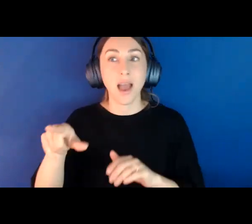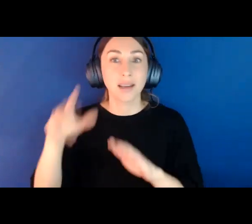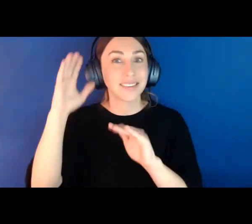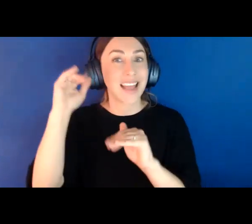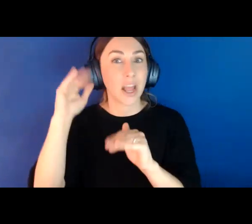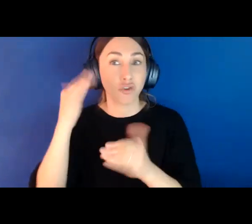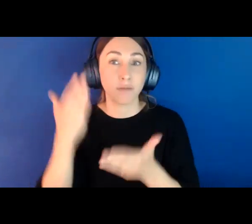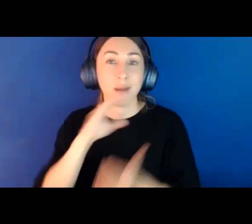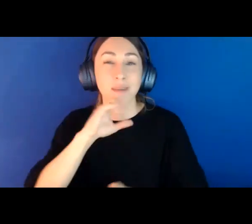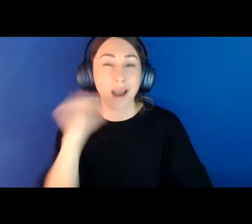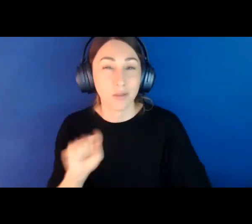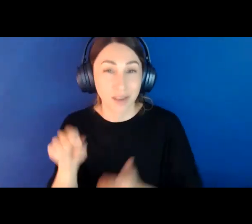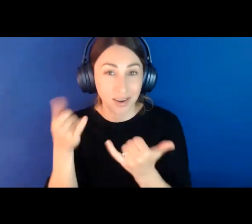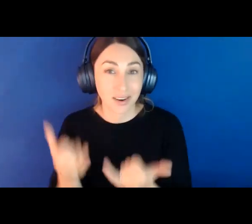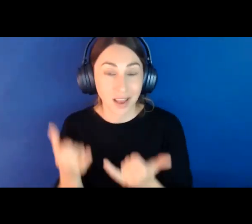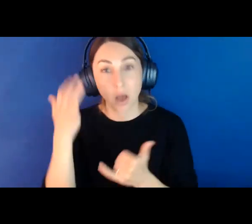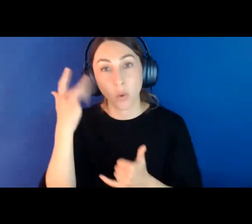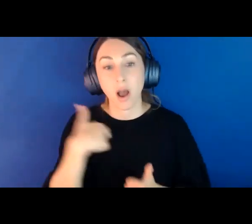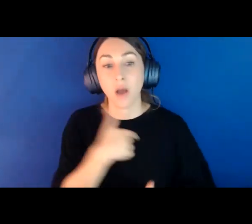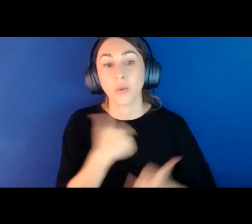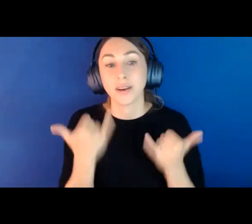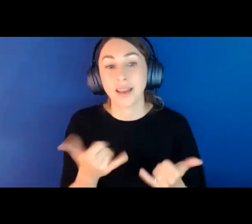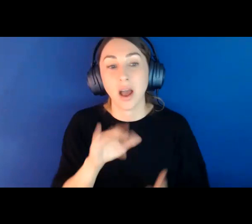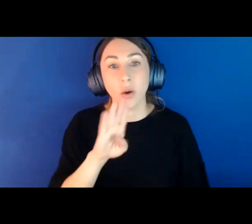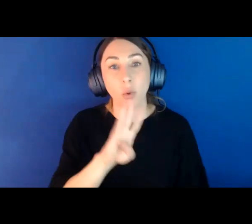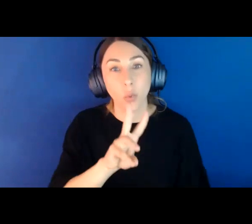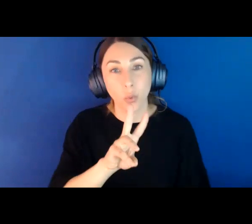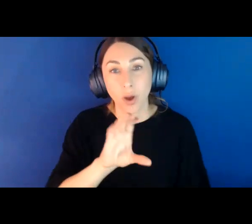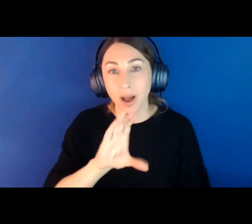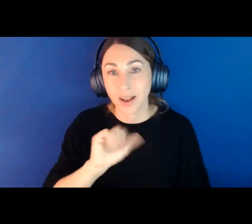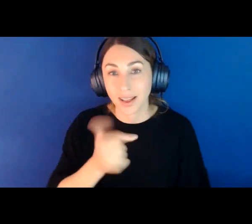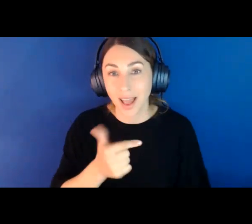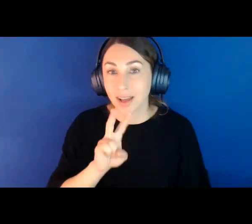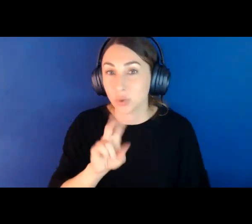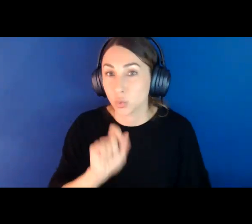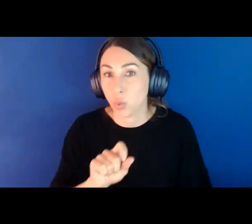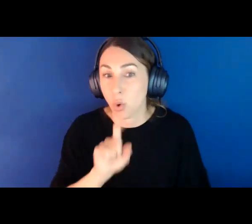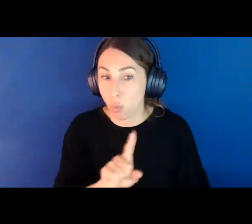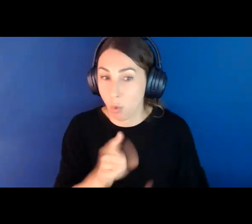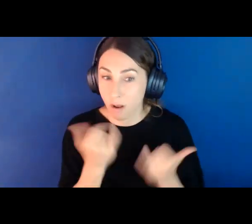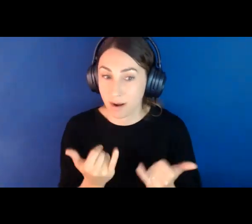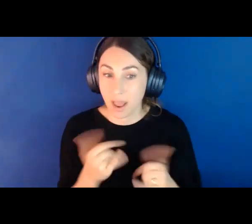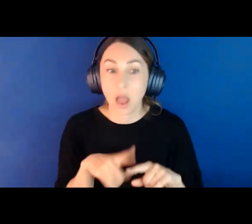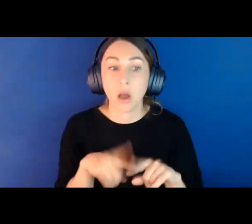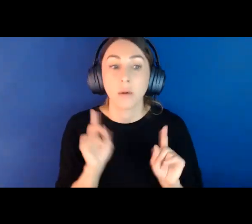at this point since we are in WCAG 2.1, but PDFs